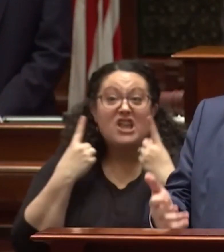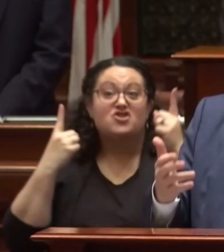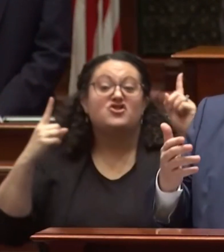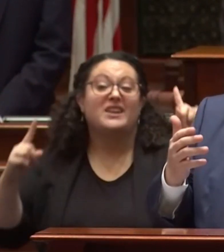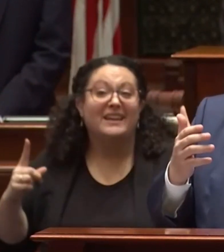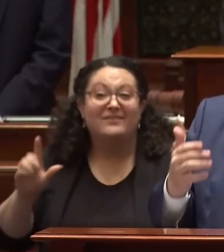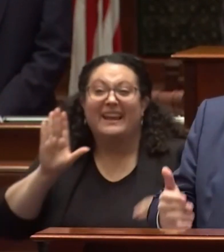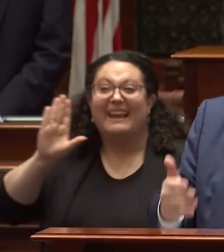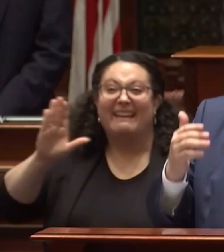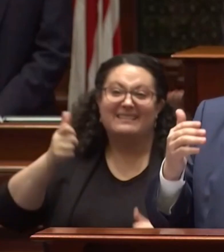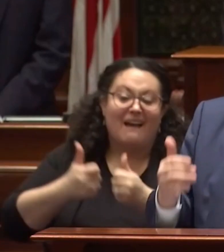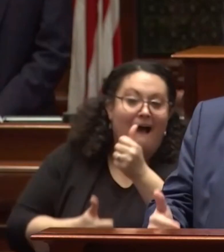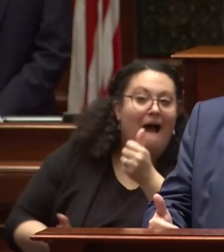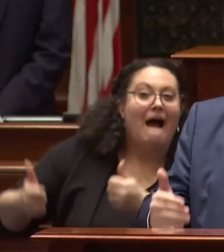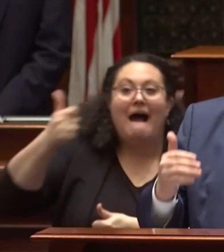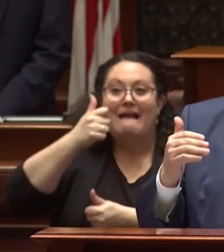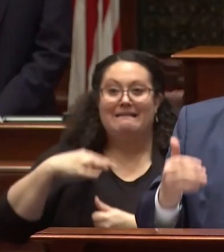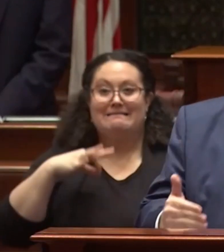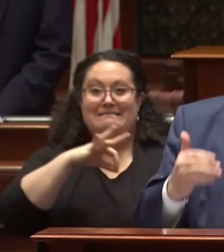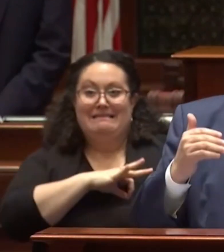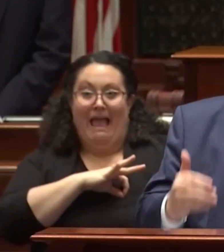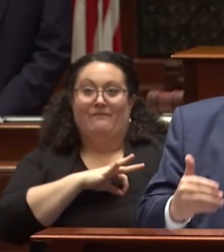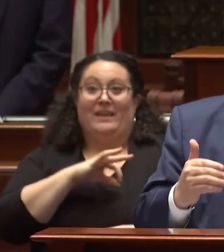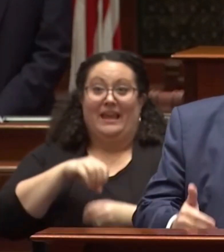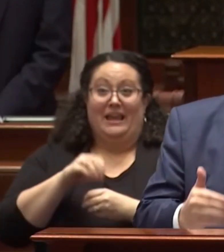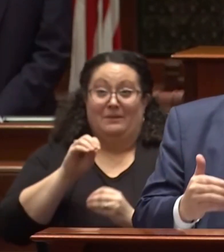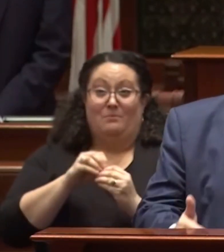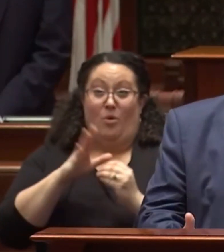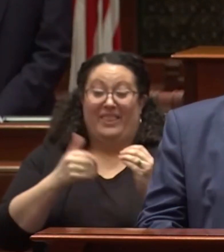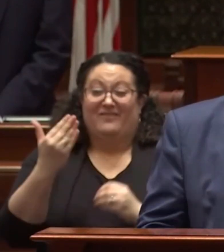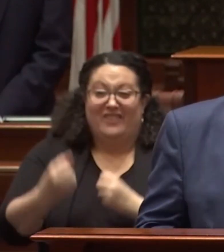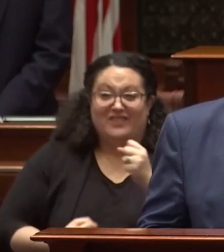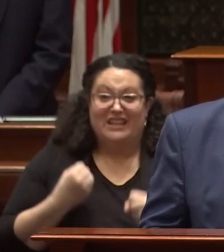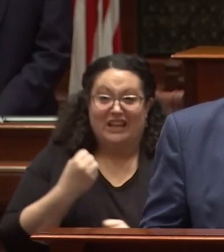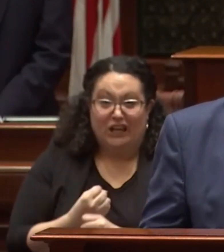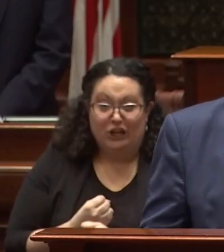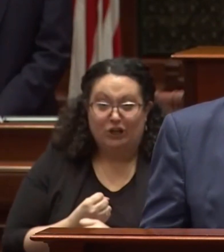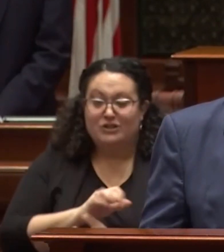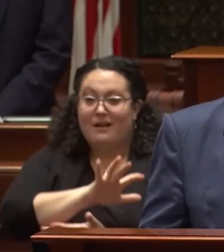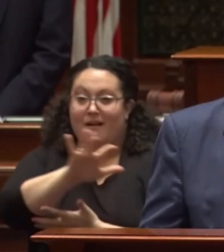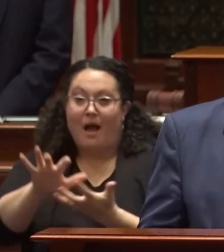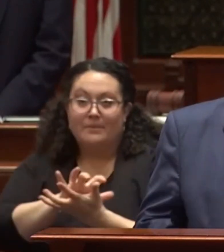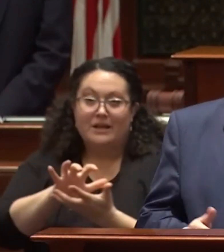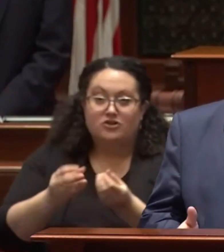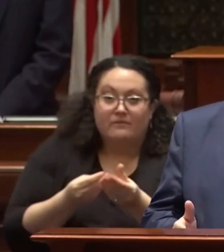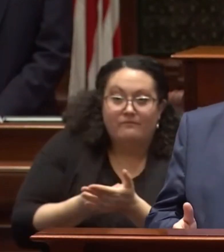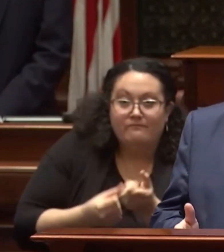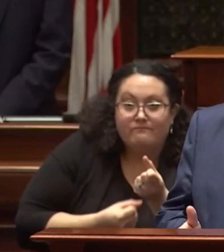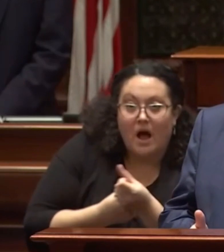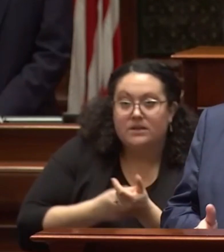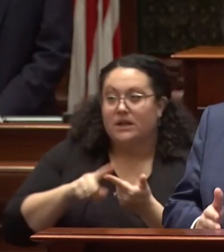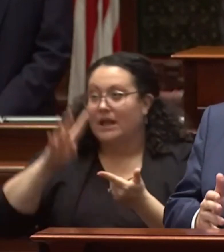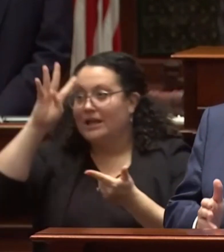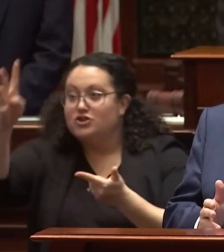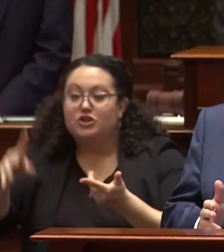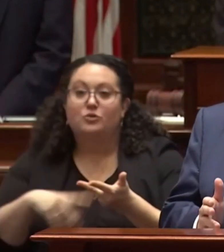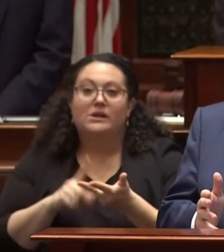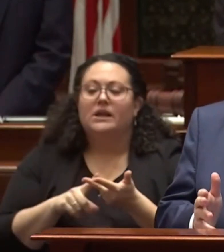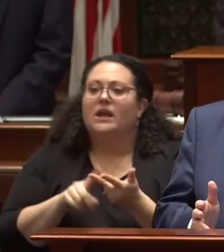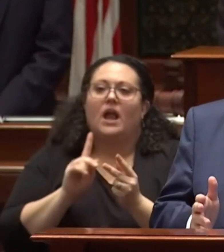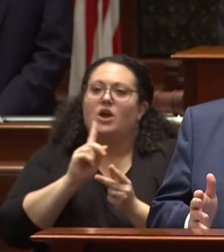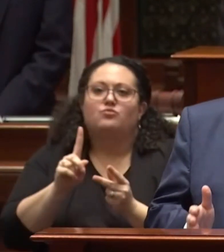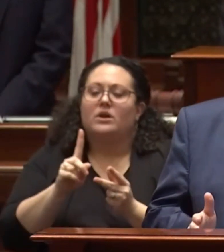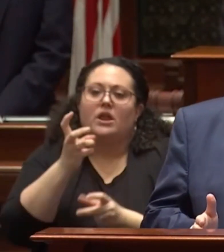achieved its highest staffing in more than 15 years through a combination of funding, ingenuity, and